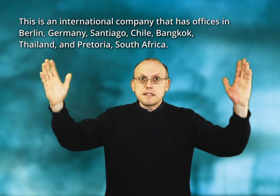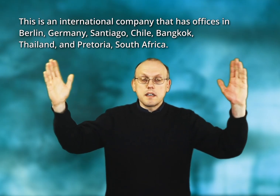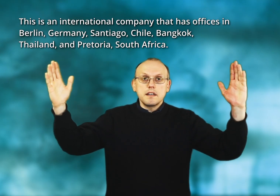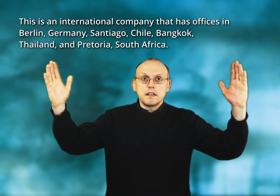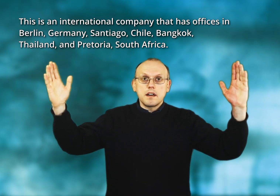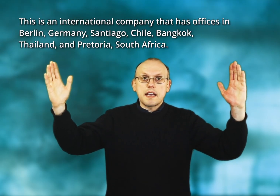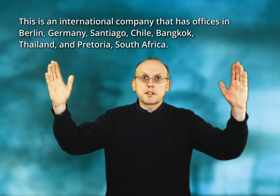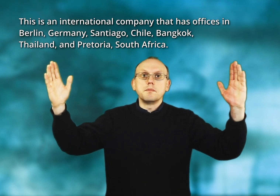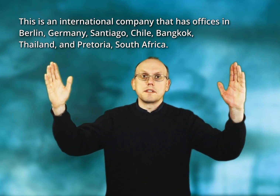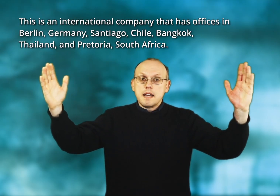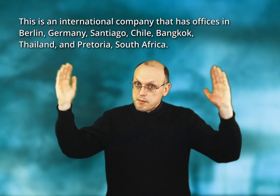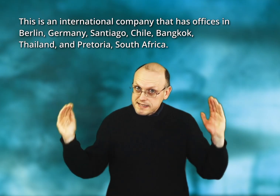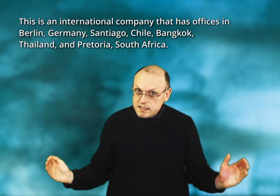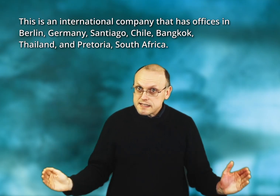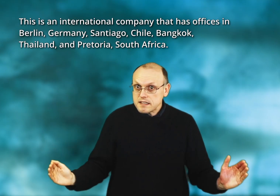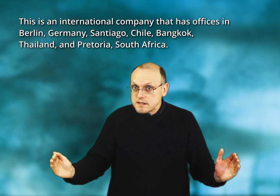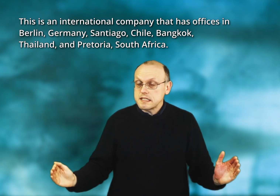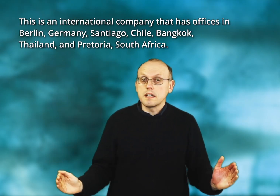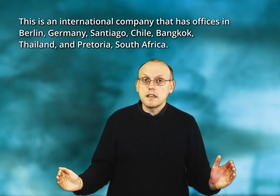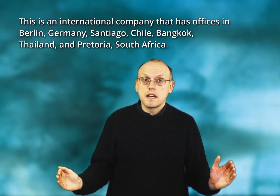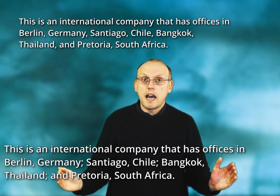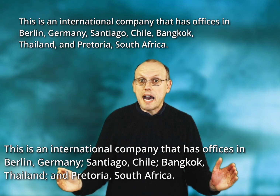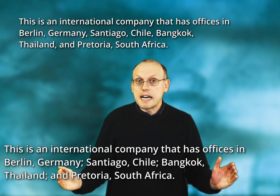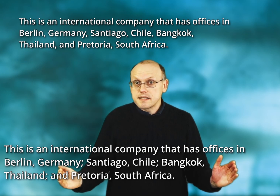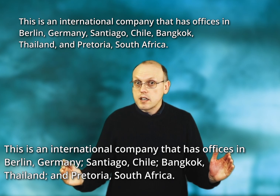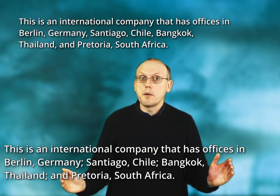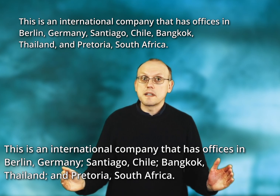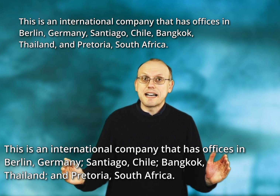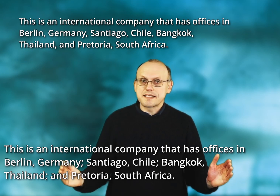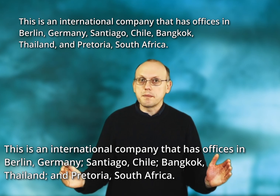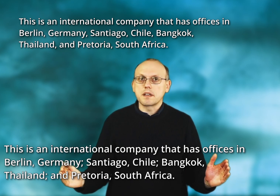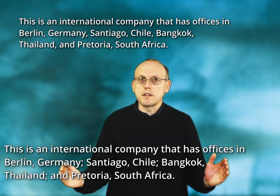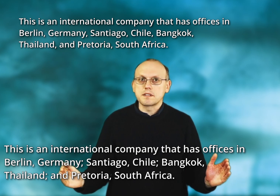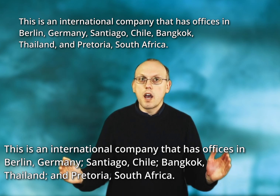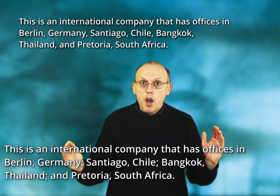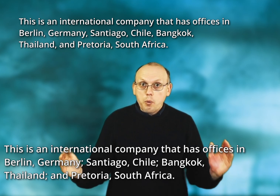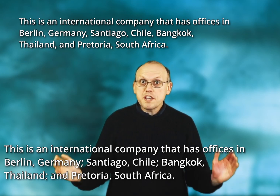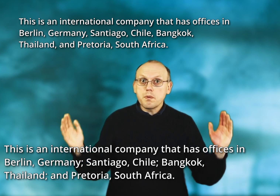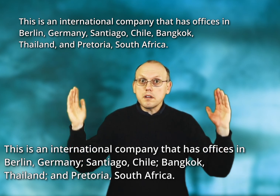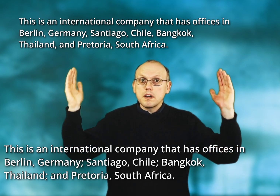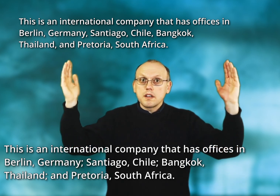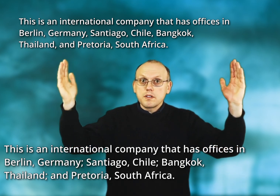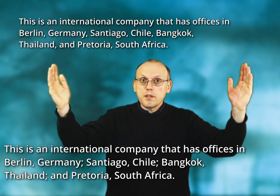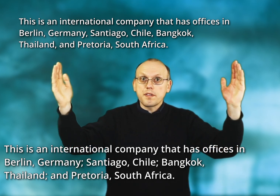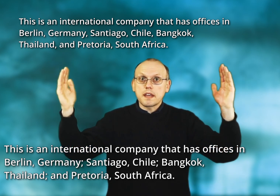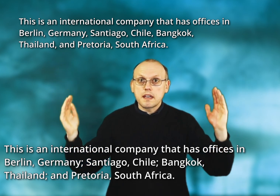here only has commas. My second sentence here has commas and semicolons. Which one do you think